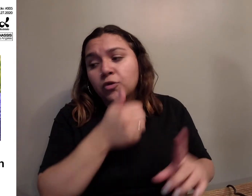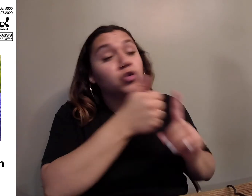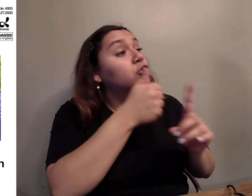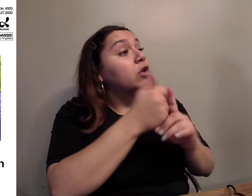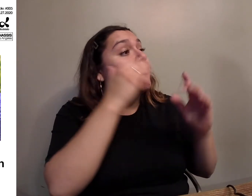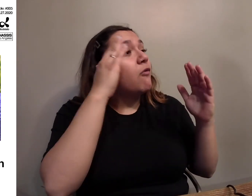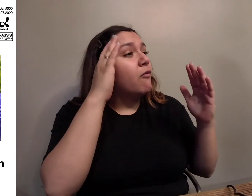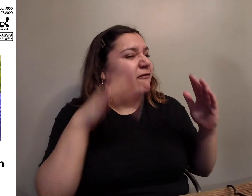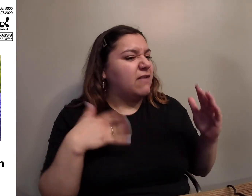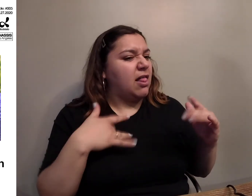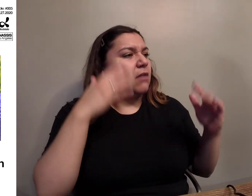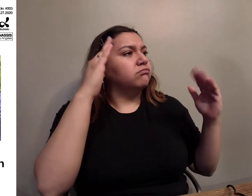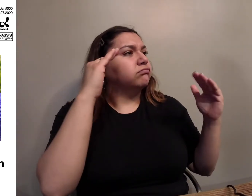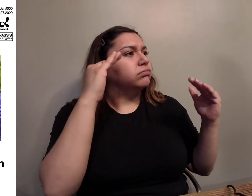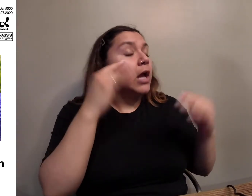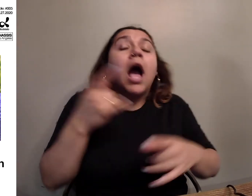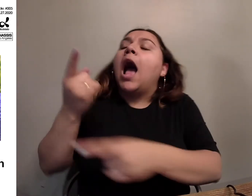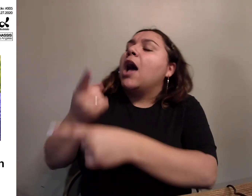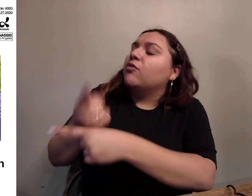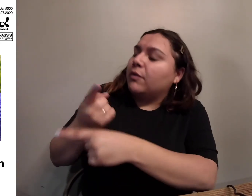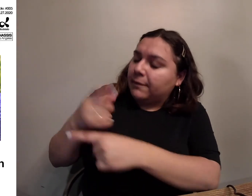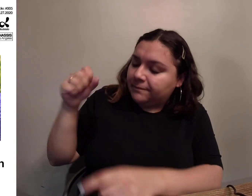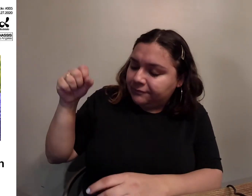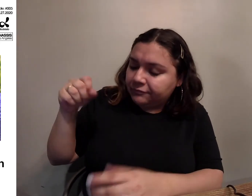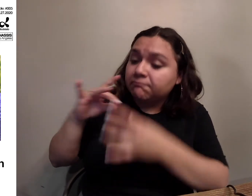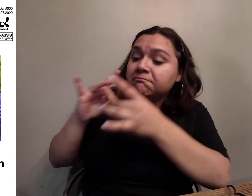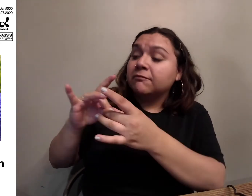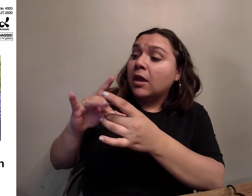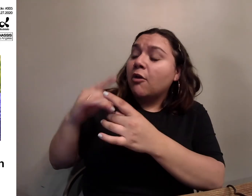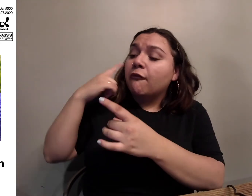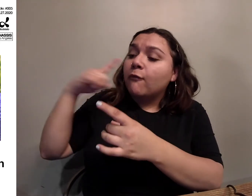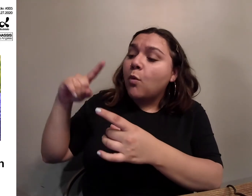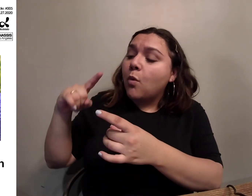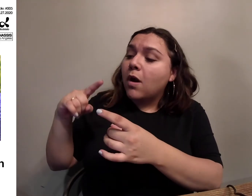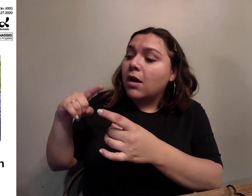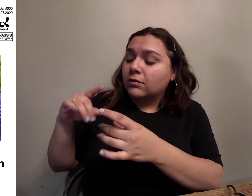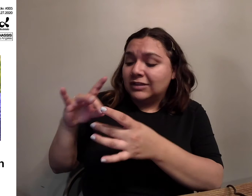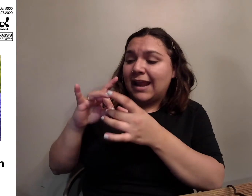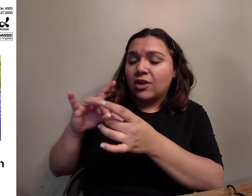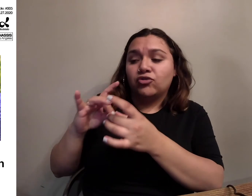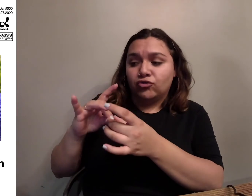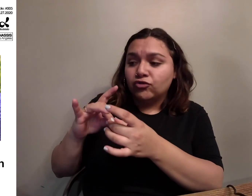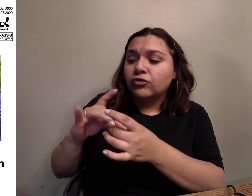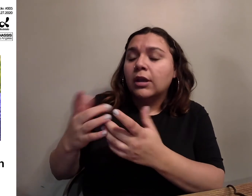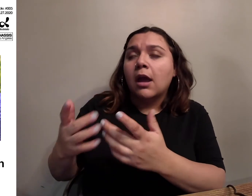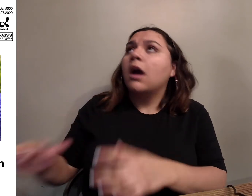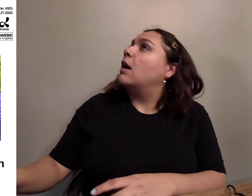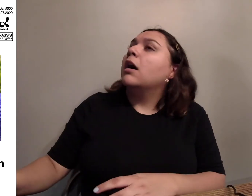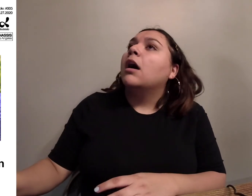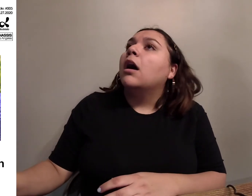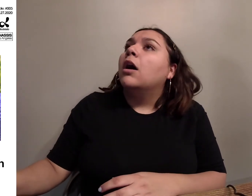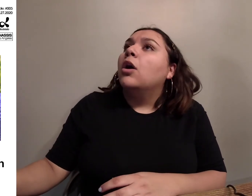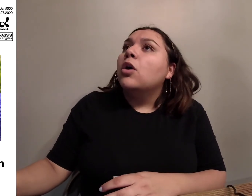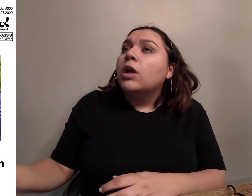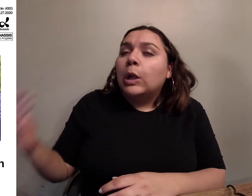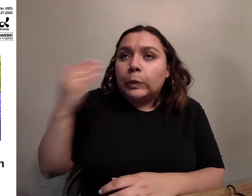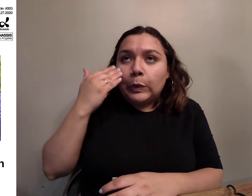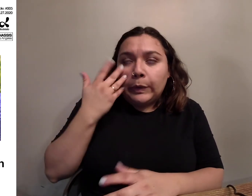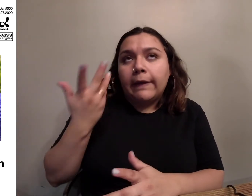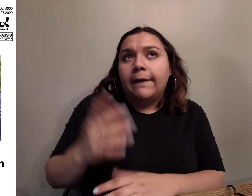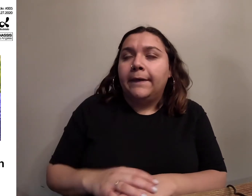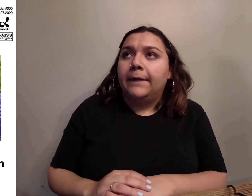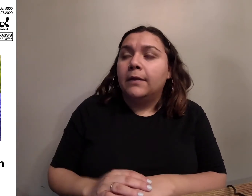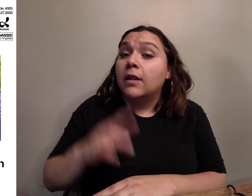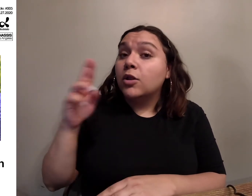You were hopeful that that in terms of our connection, will it make us more insular? Well,